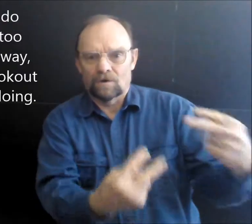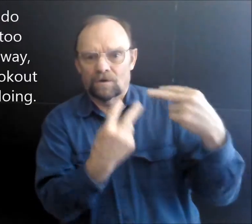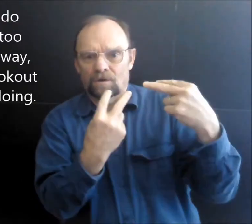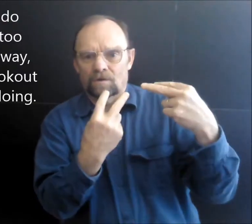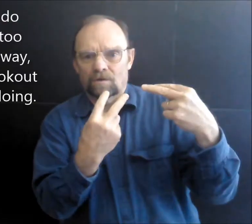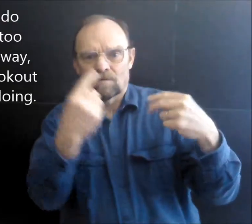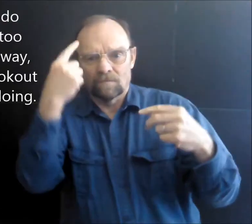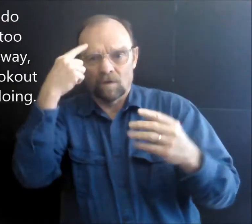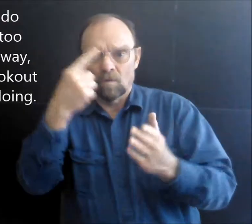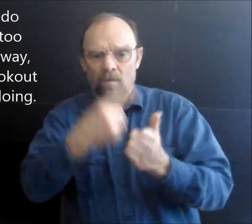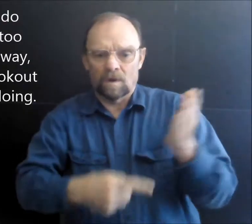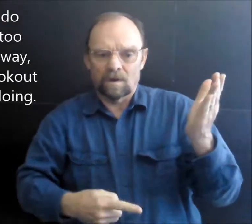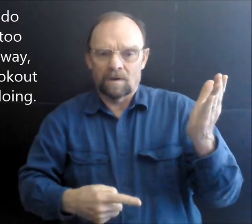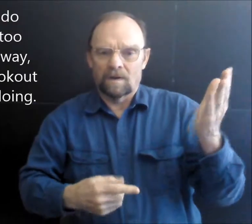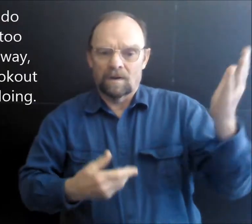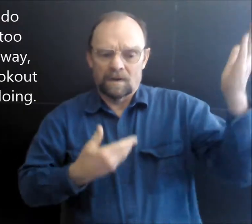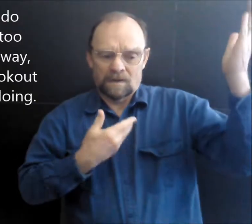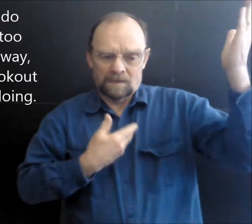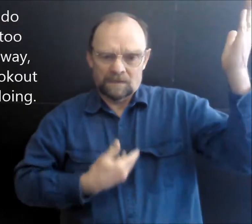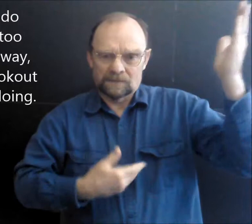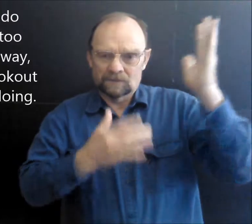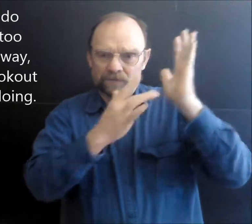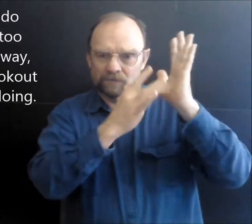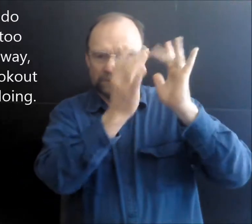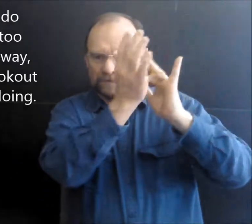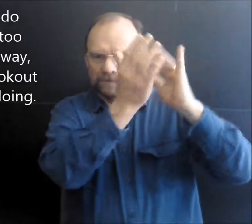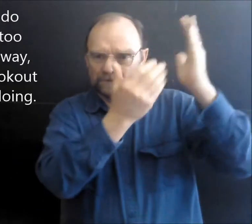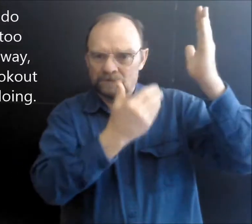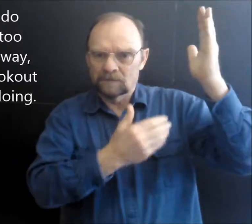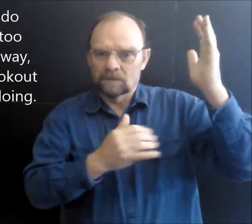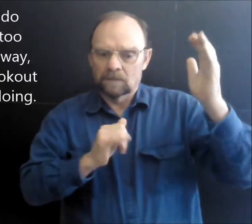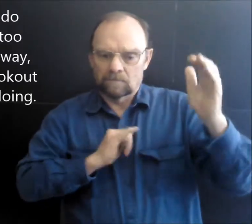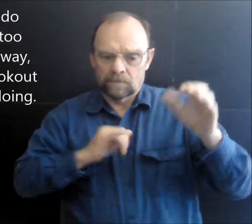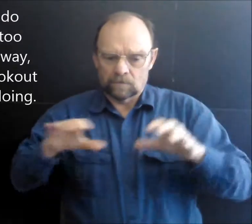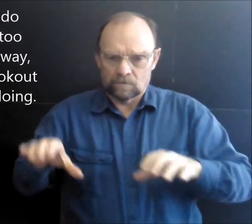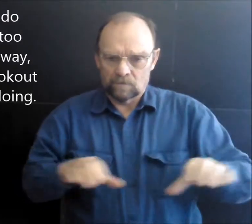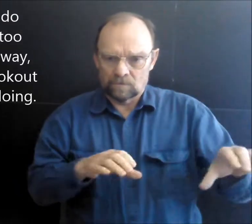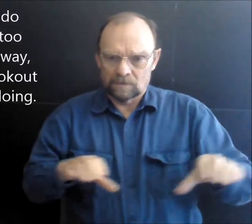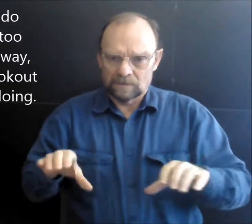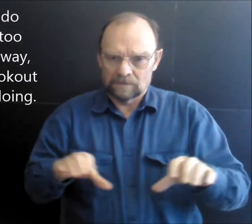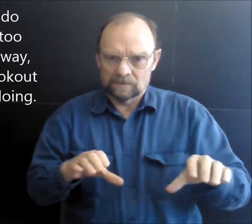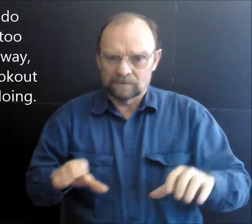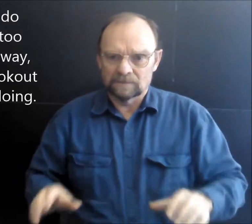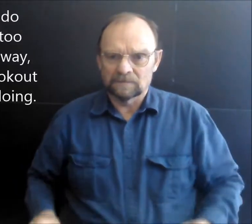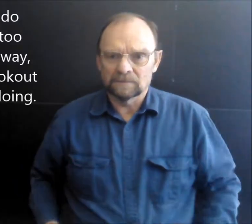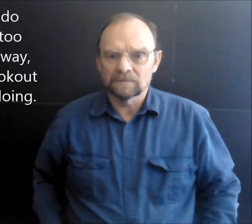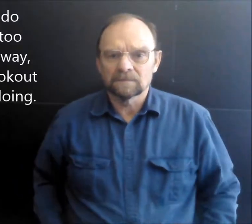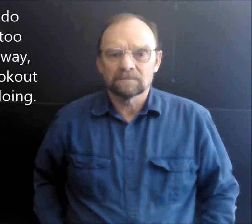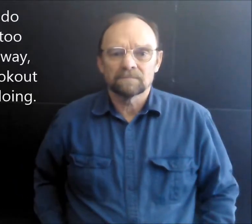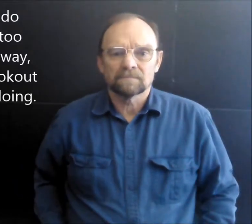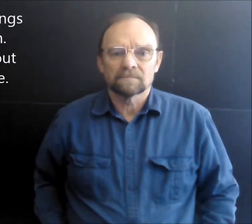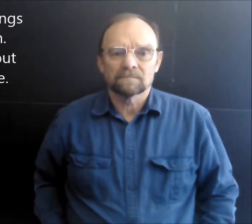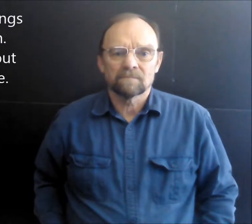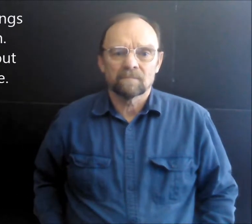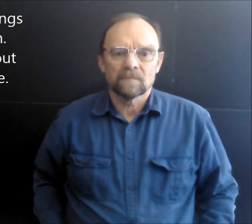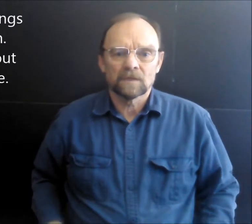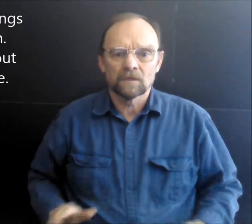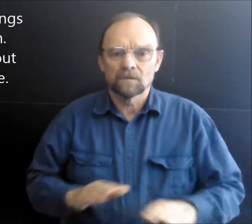Abundant life is not necessarily health and wealth. It is living in continual dependence on me.